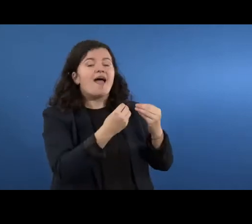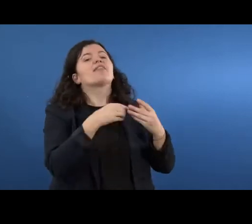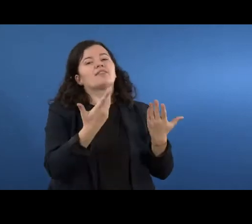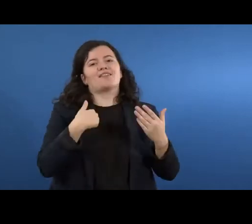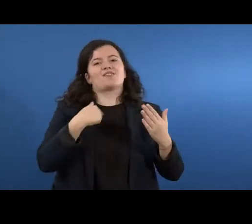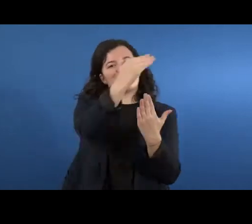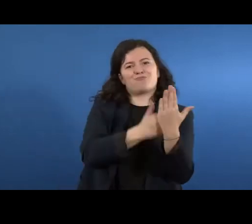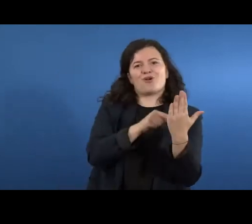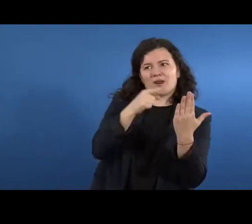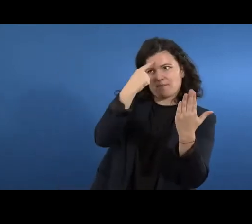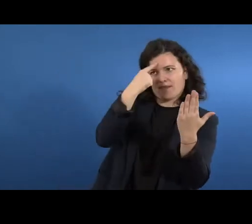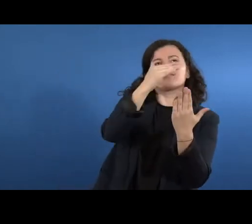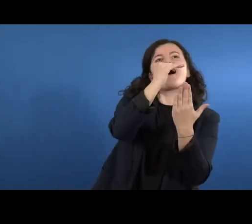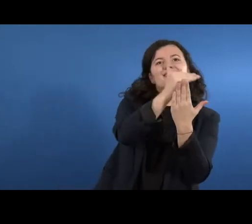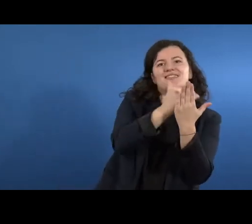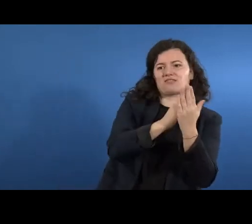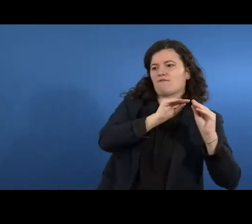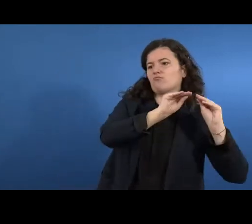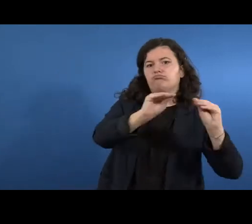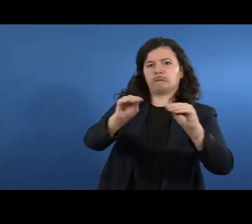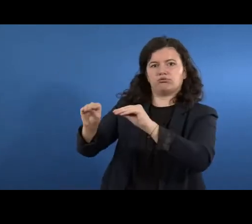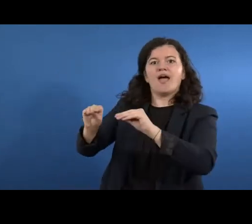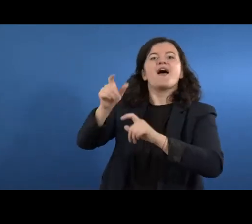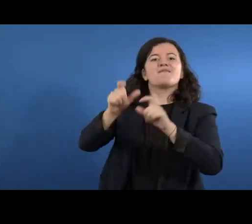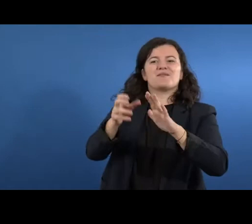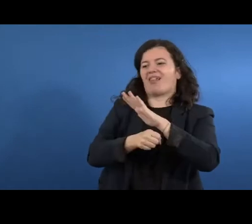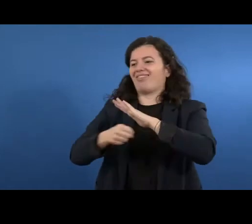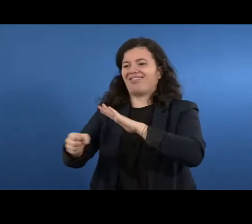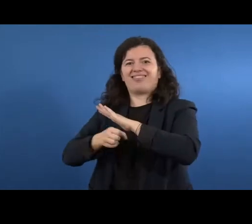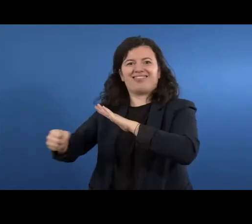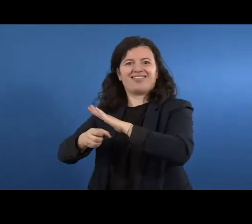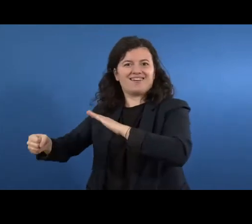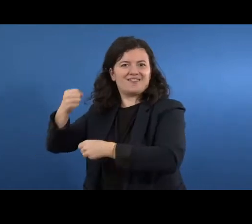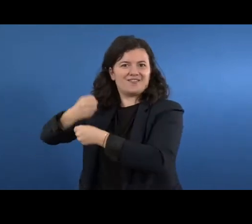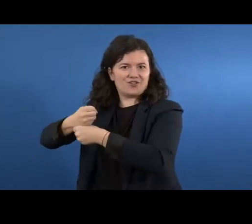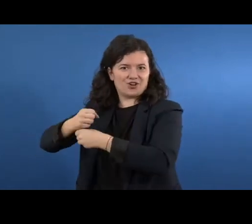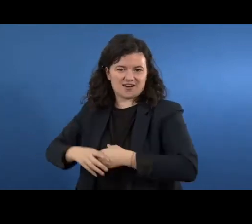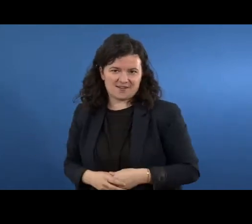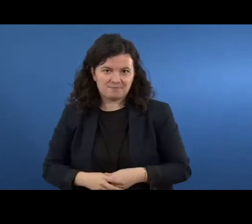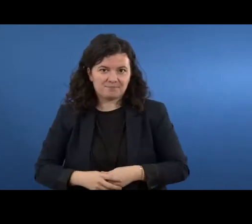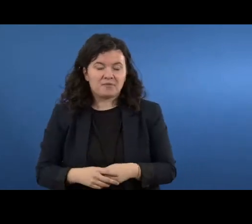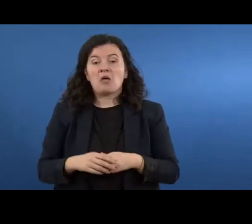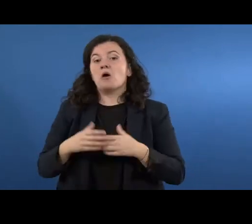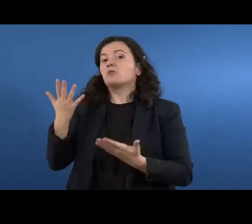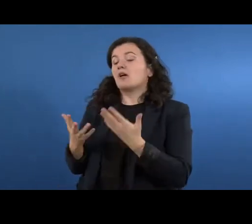then eventually proceed with recommendations for new or adapted